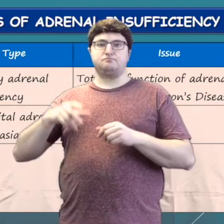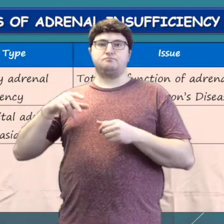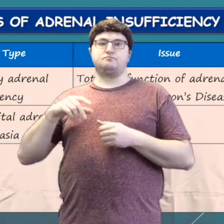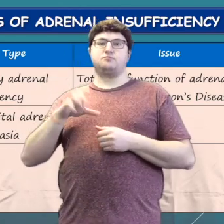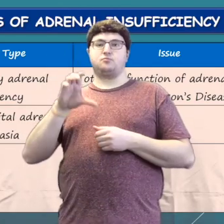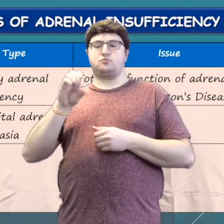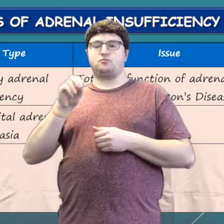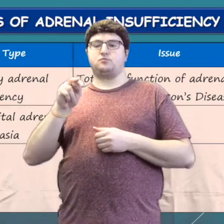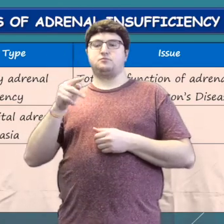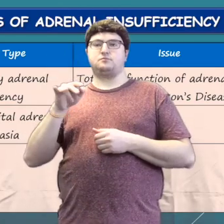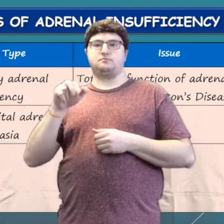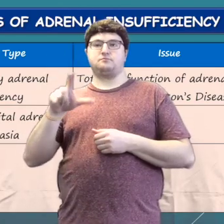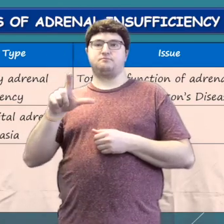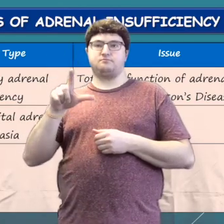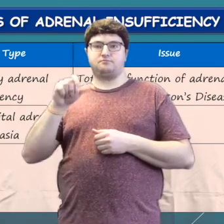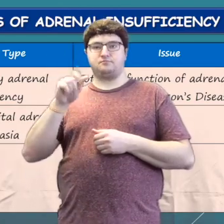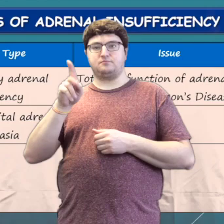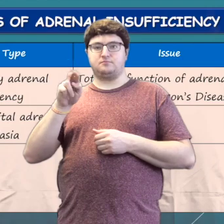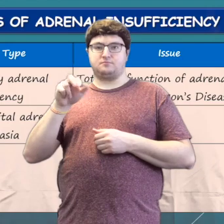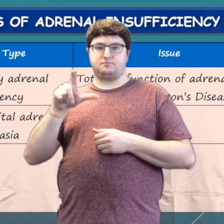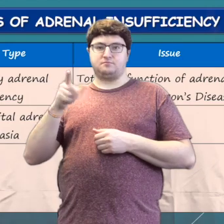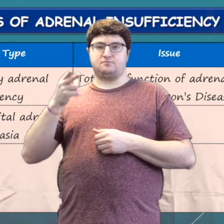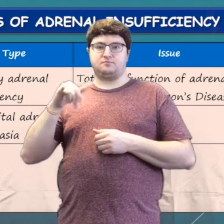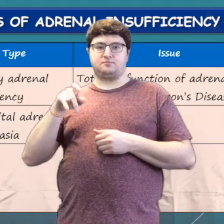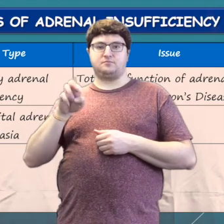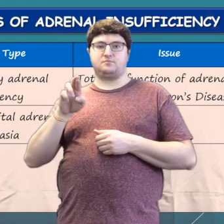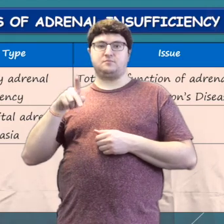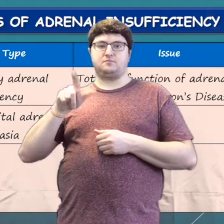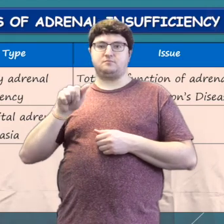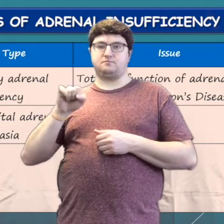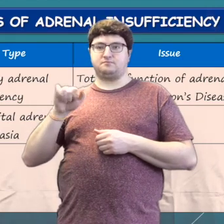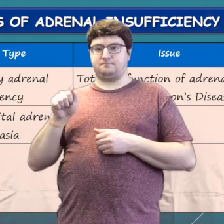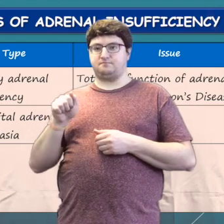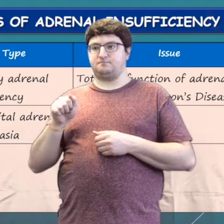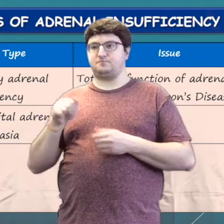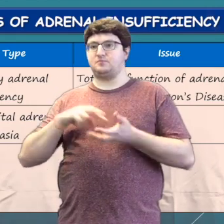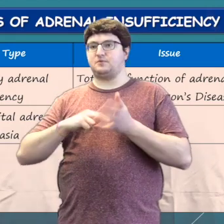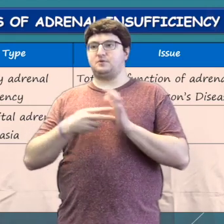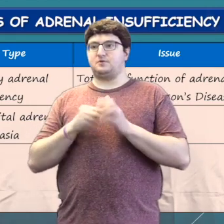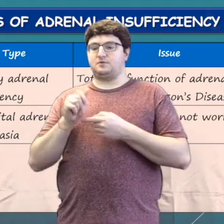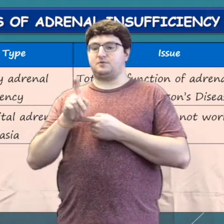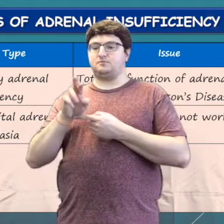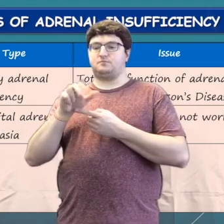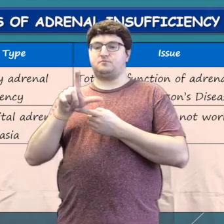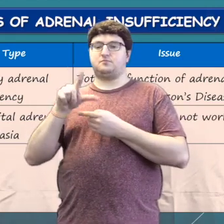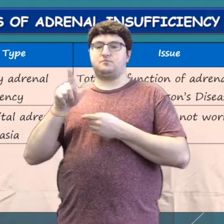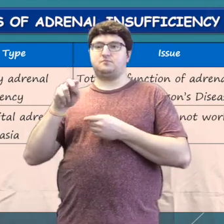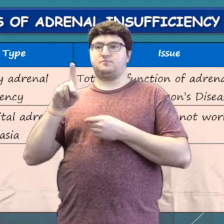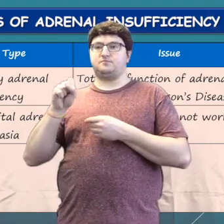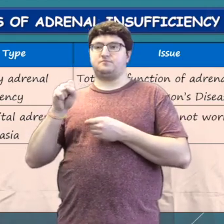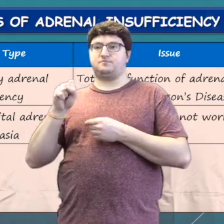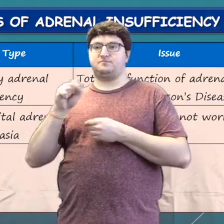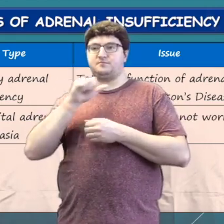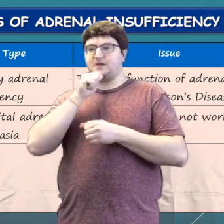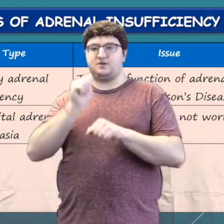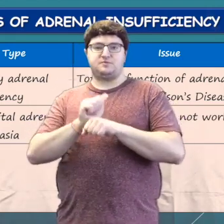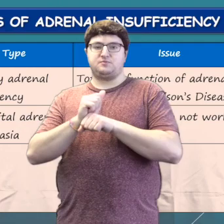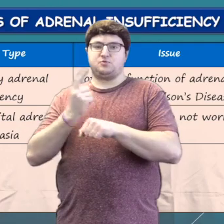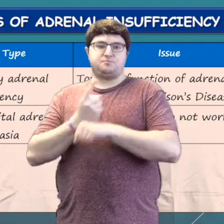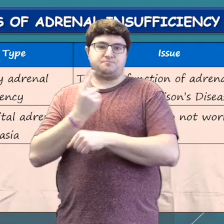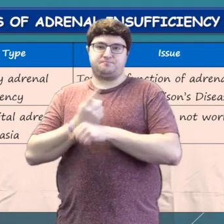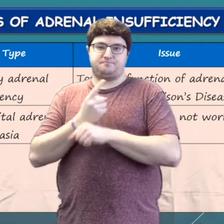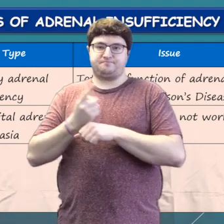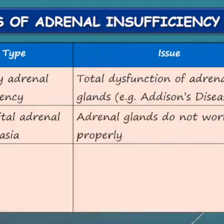Congenital adrenal hyperplasia is a form of primary adrenal insufficiency where the adrenal glands do not work